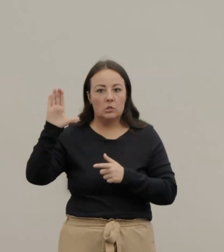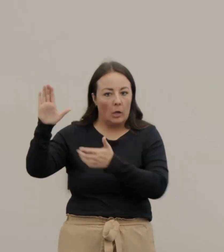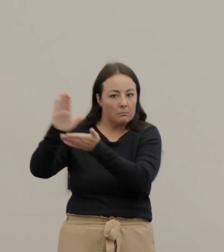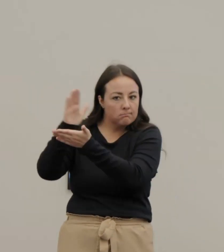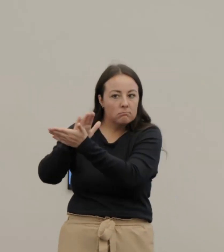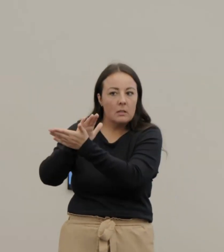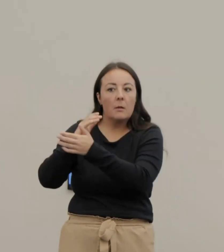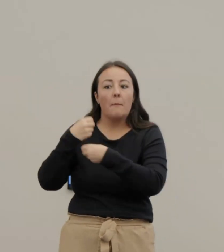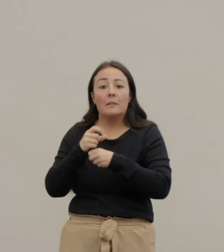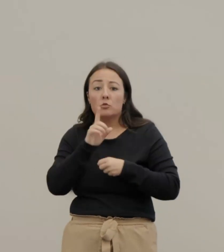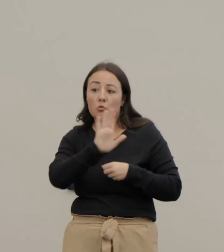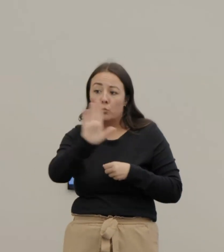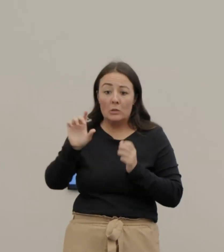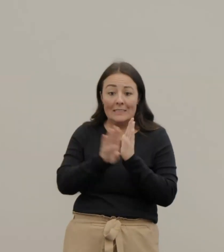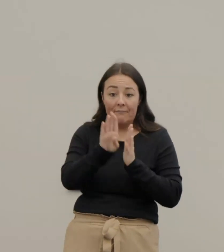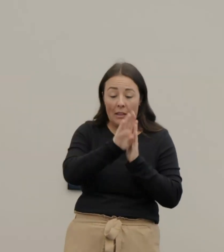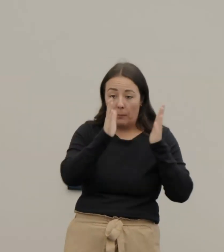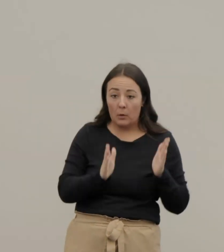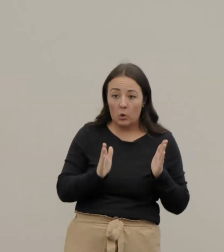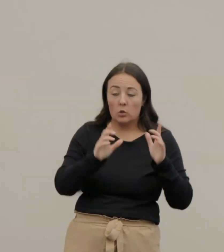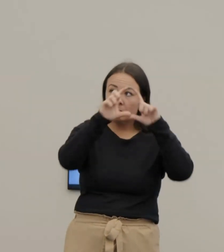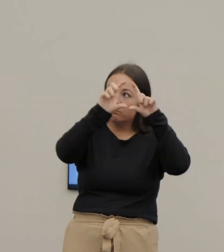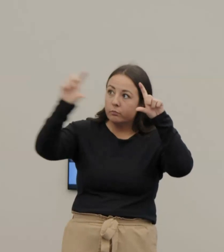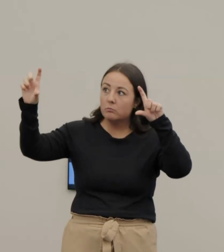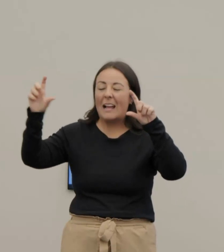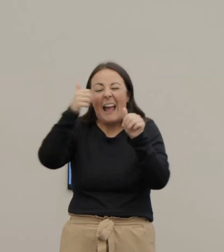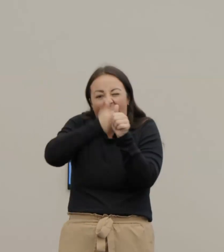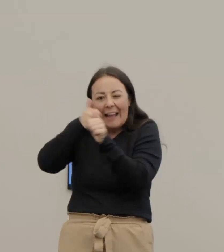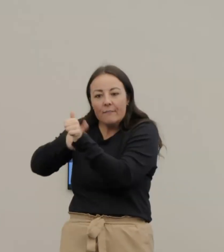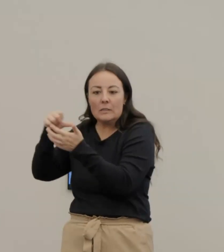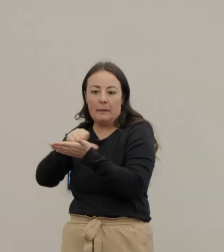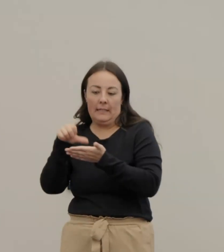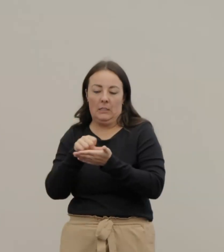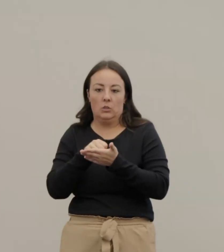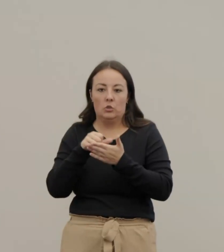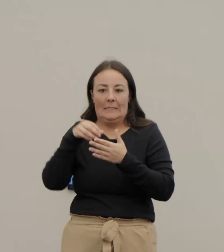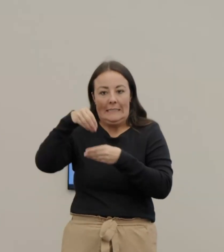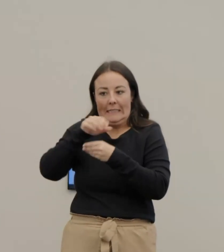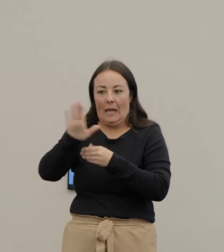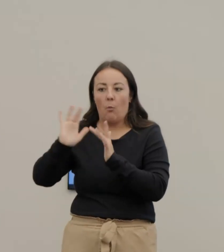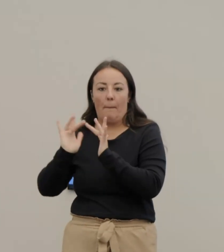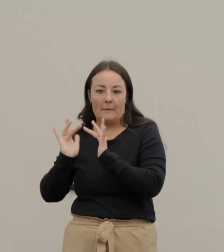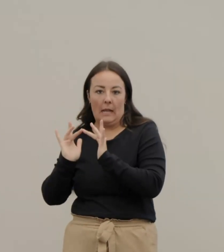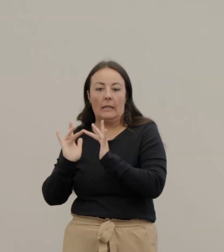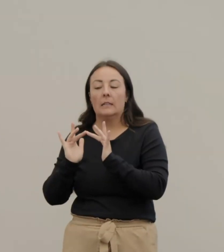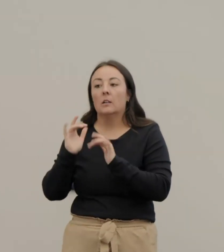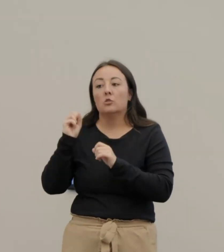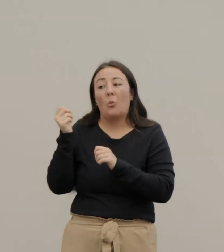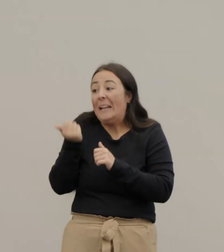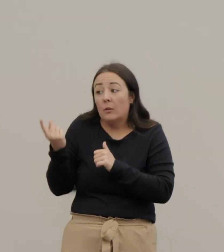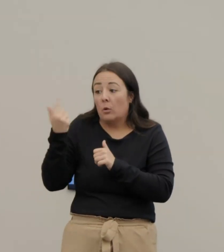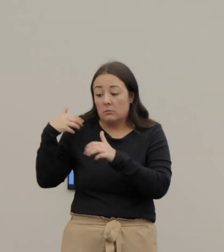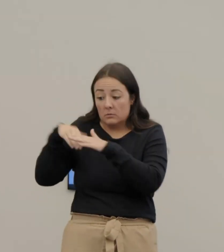developer put it at the top of the document where it is going to populate across every single page within that website. So anybody coming there knows very